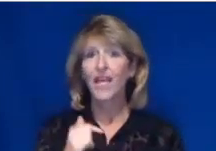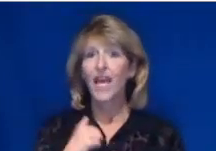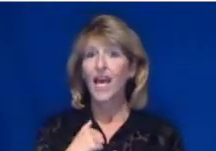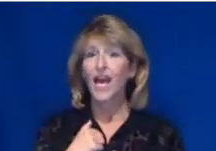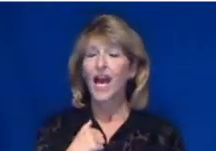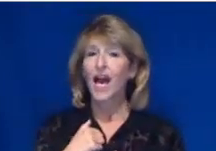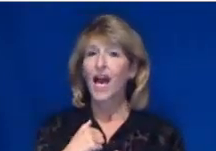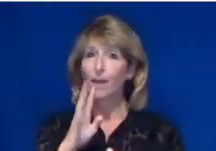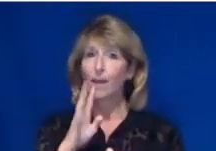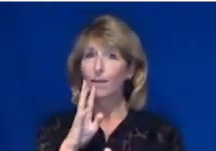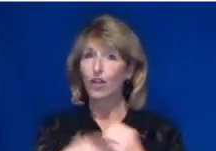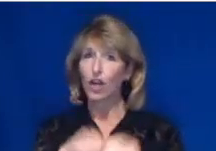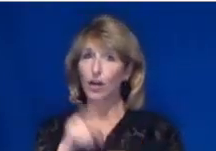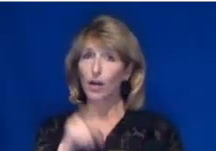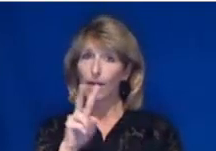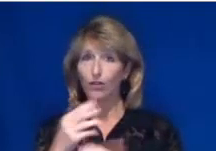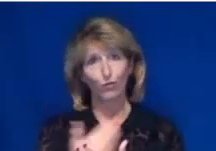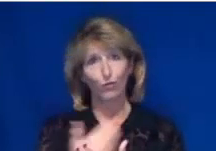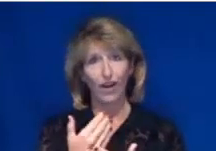an issue that they have.